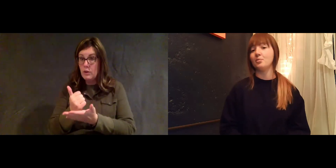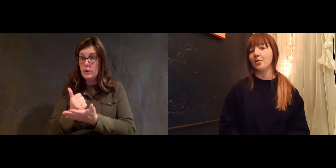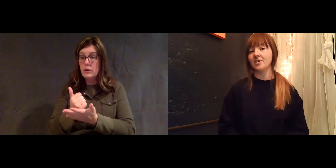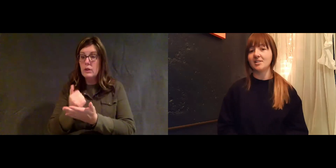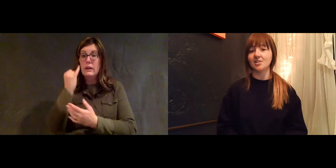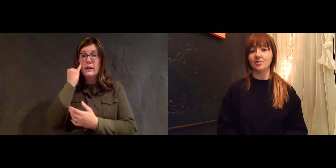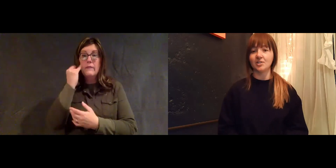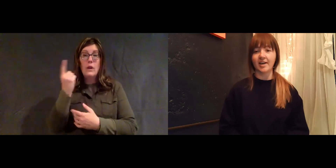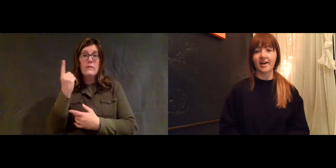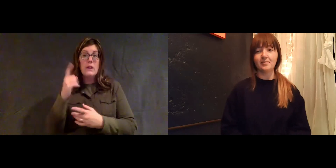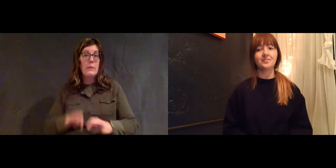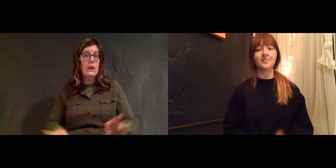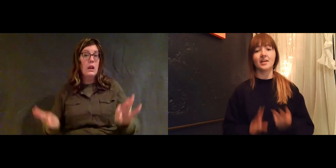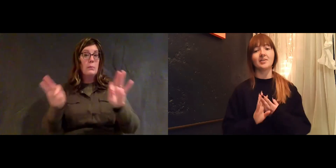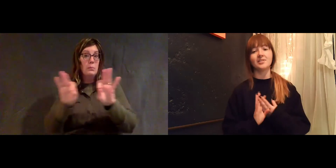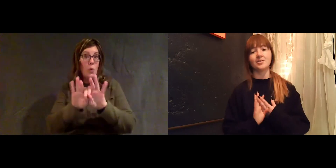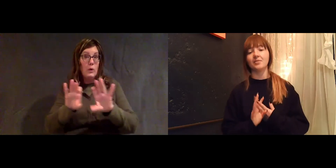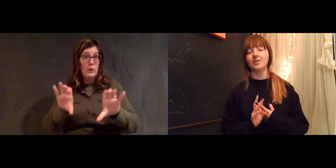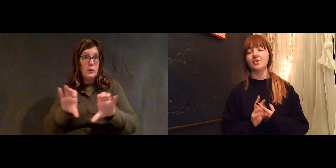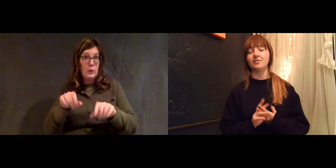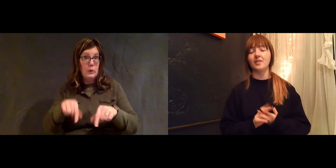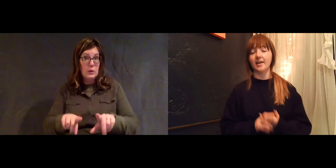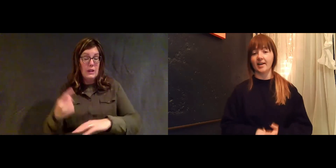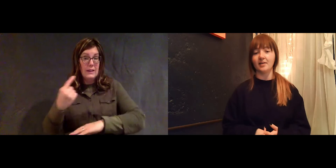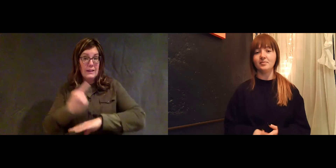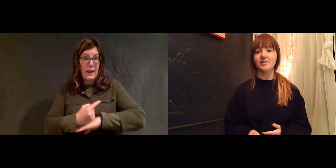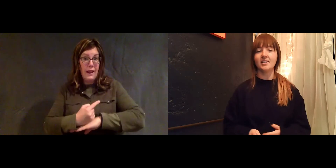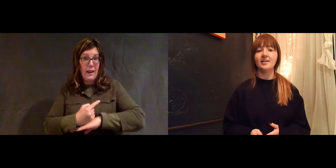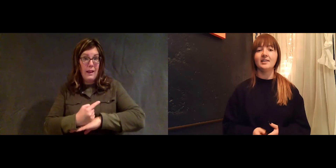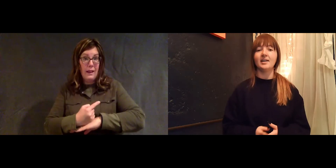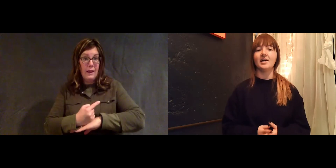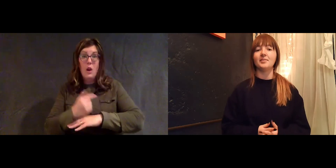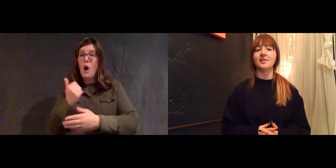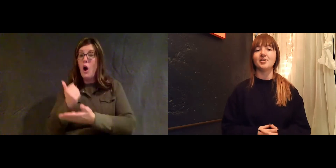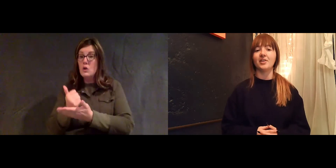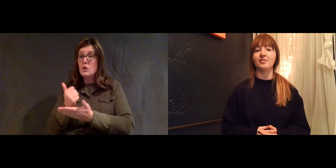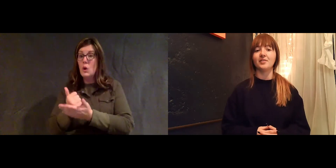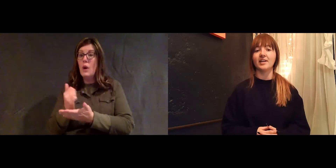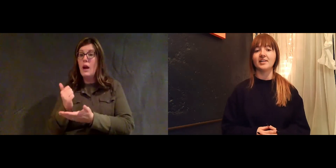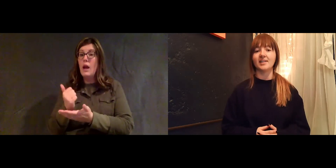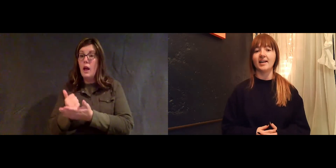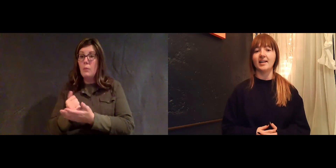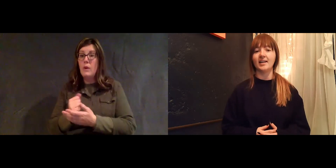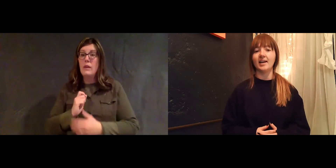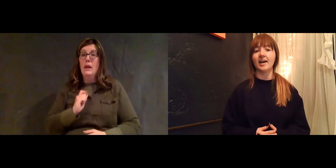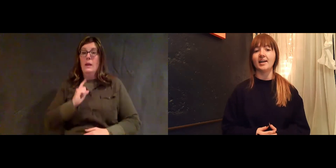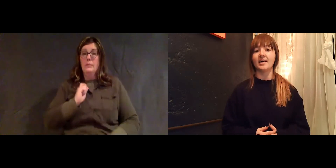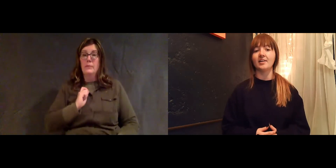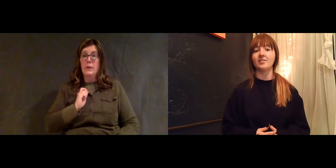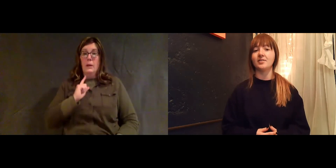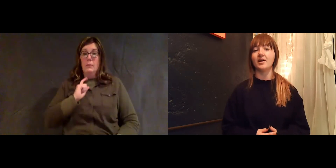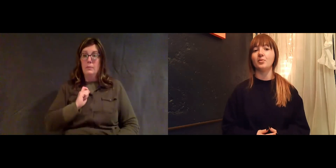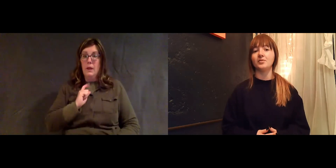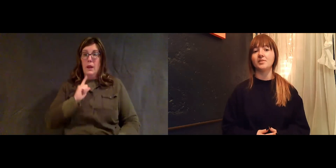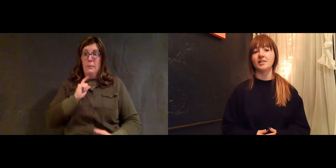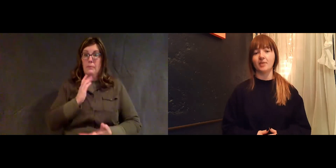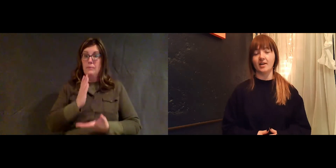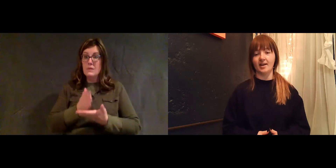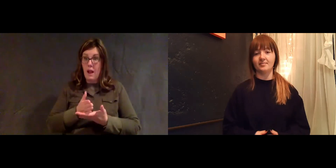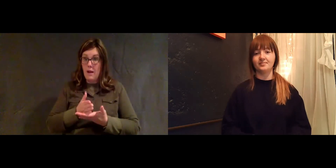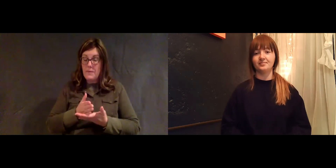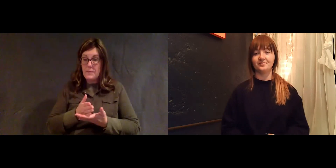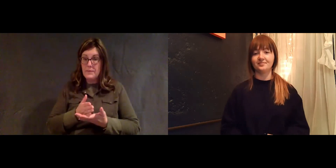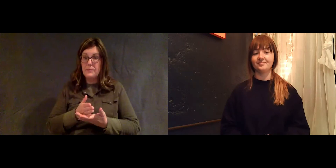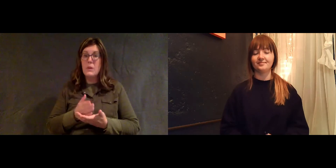really important to do in your day. It can also get rid of the hiccups. It's great for anxiety, and it can also help you sleep at